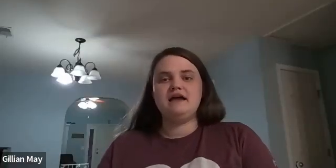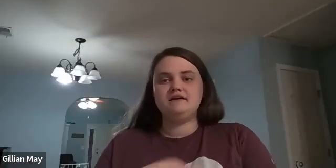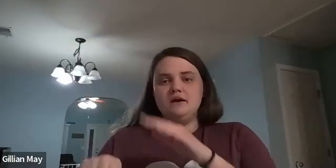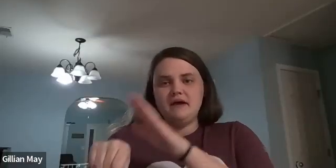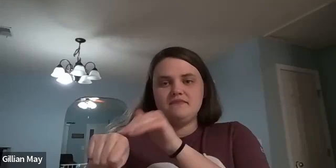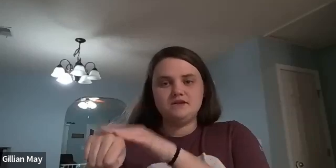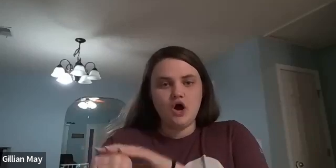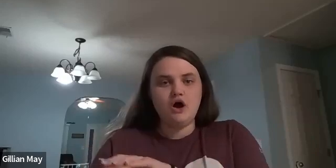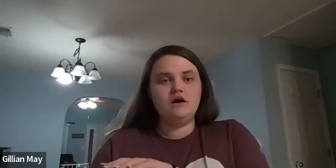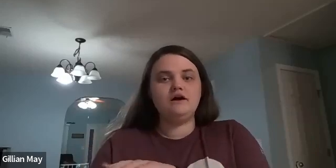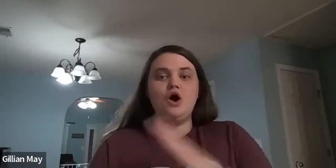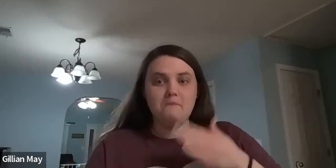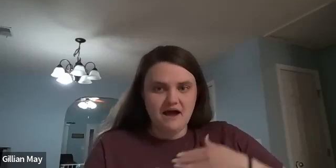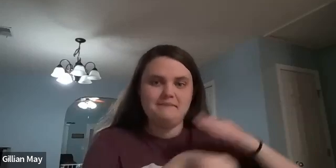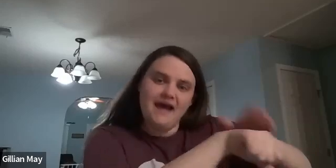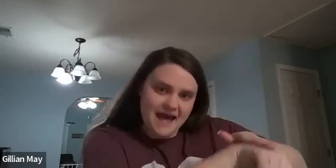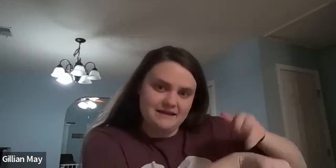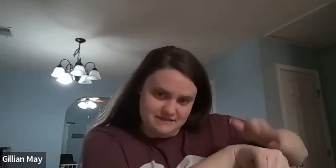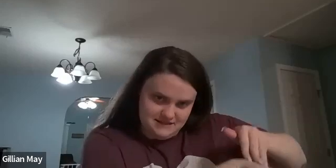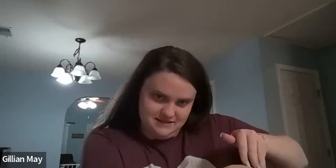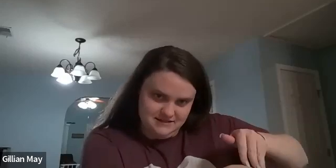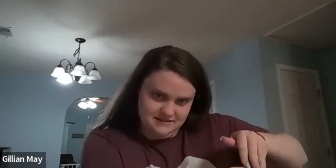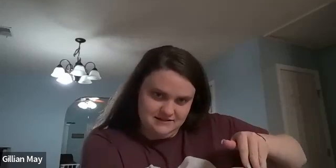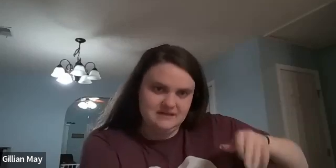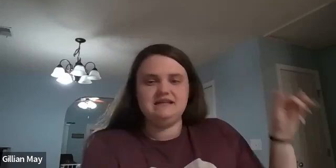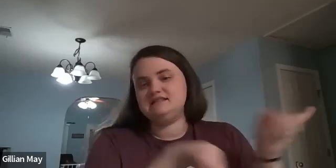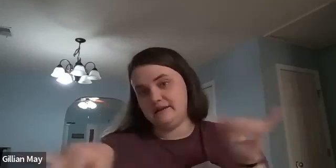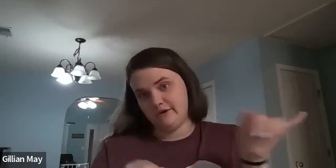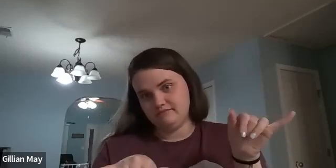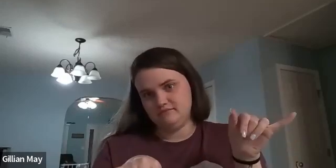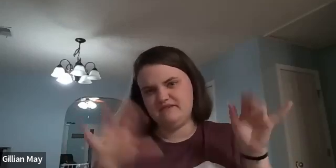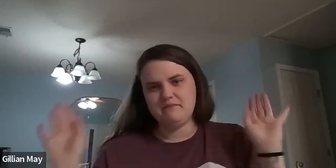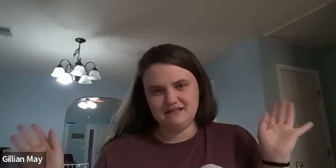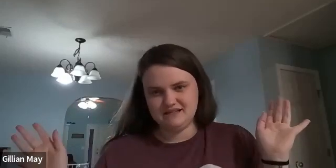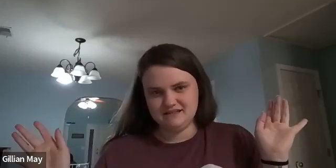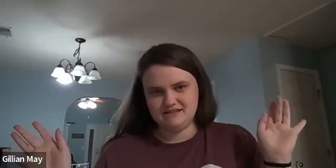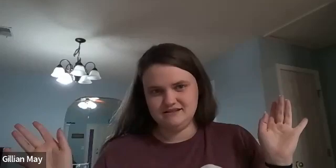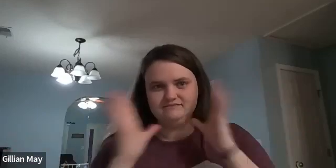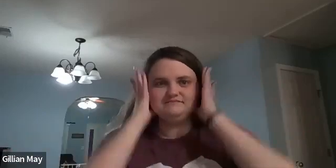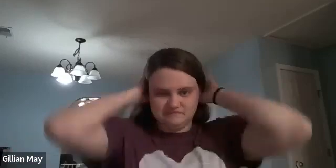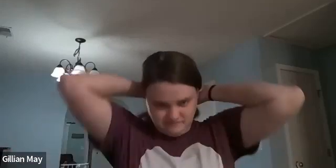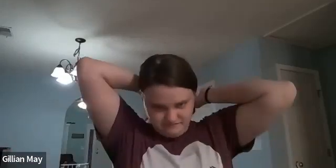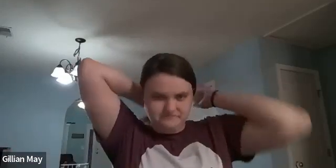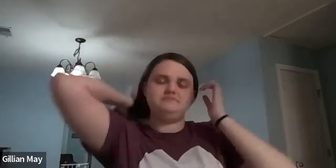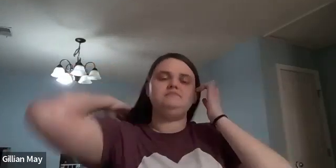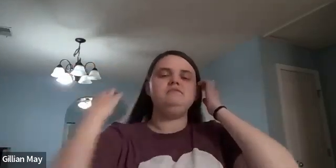like pet the dog, oh, my pets. It's the same one, if that makes sense.